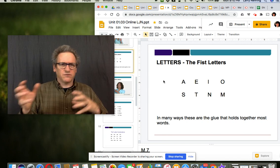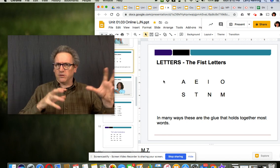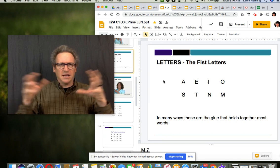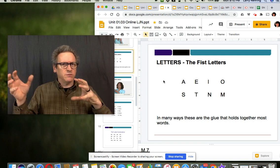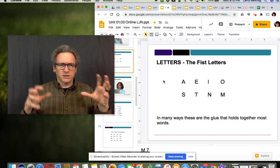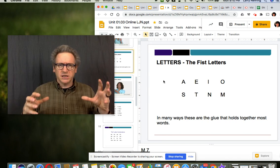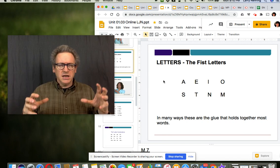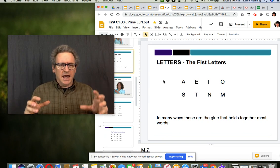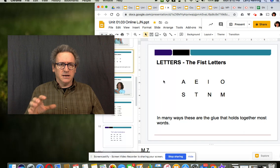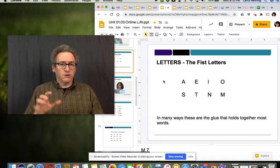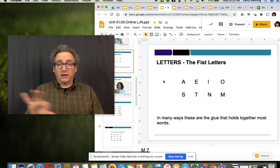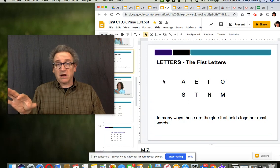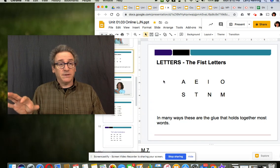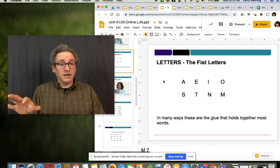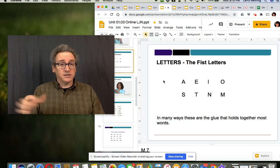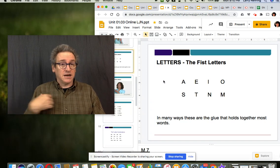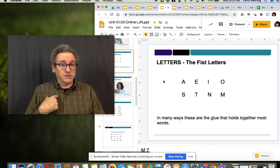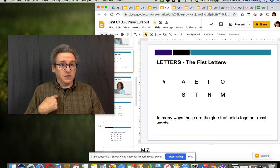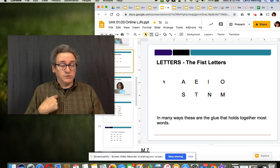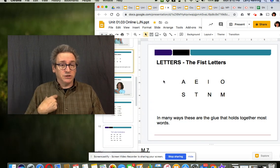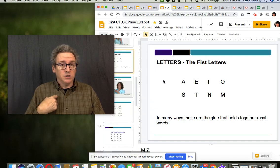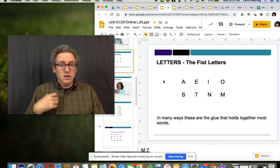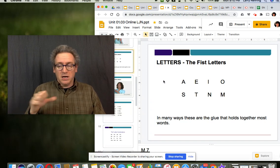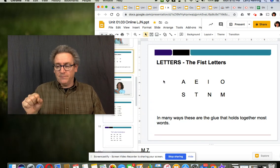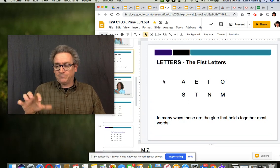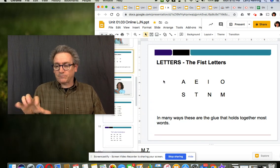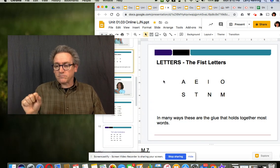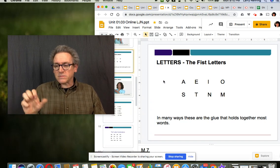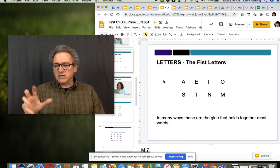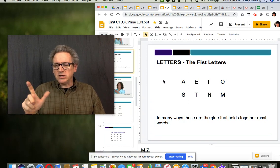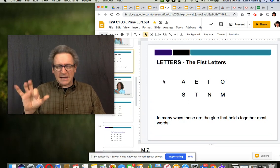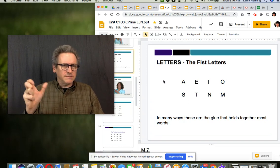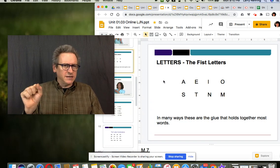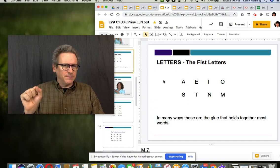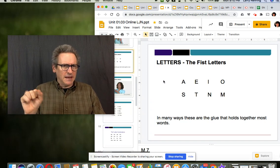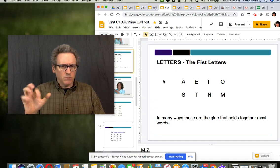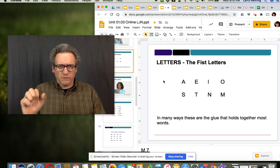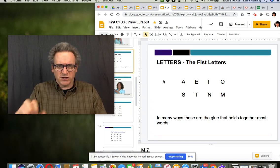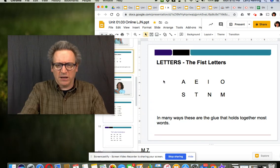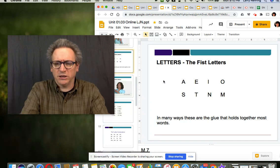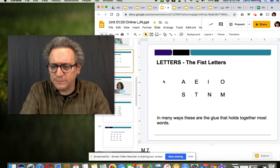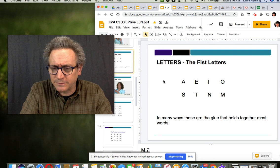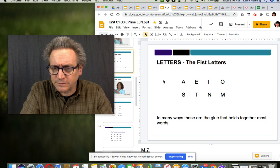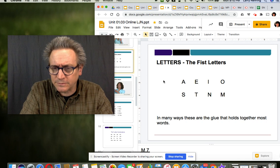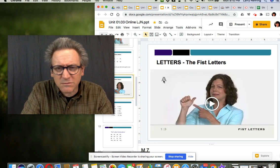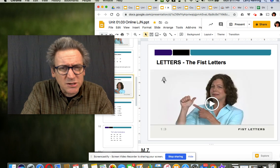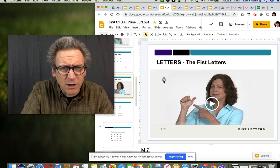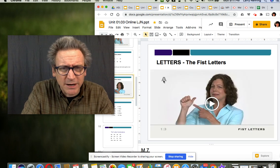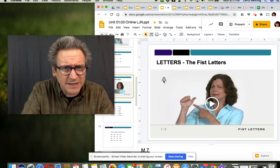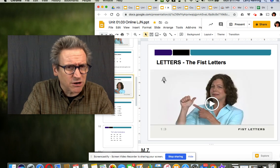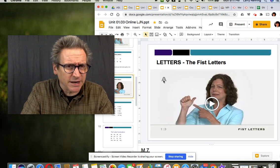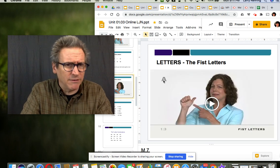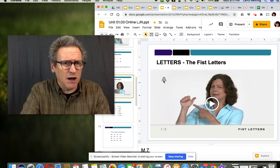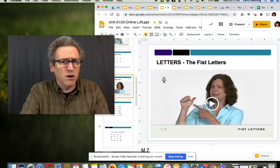names from other languages, and there were letter combinations that I wasn't used to. So at times it became more of a challenge. So